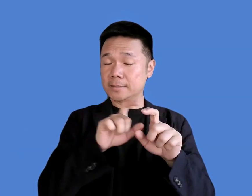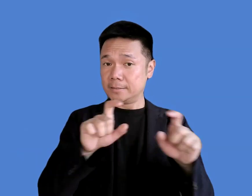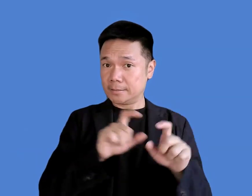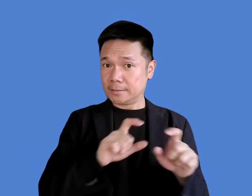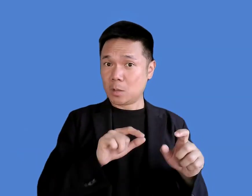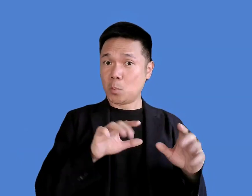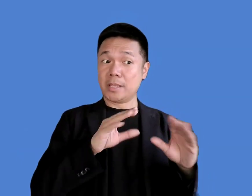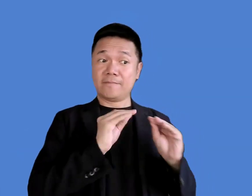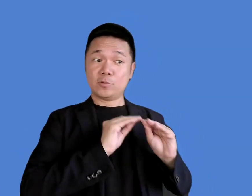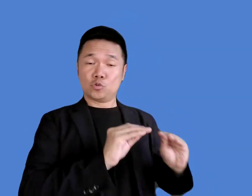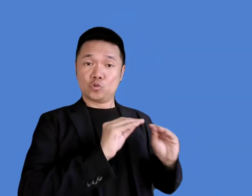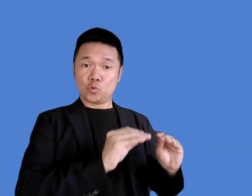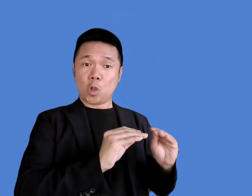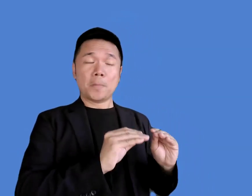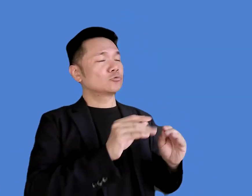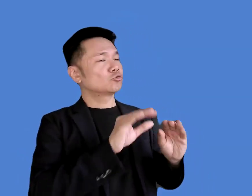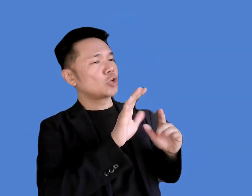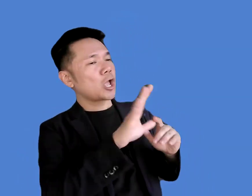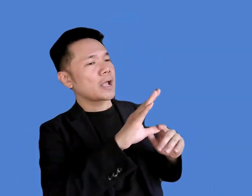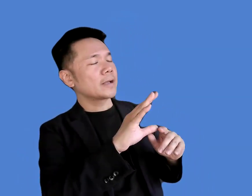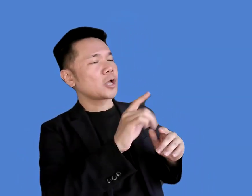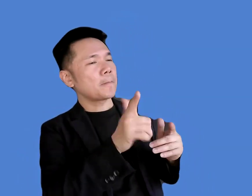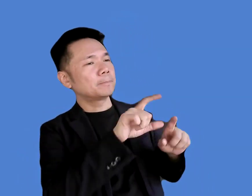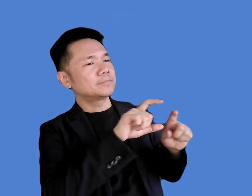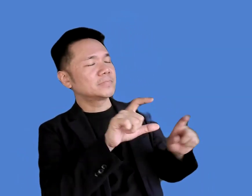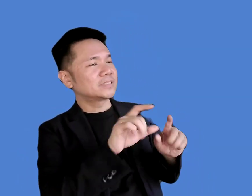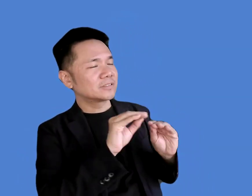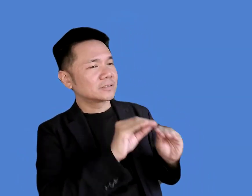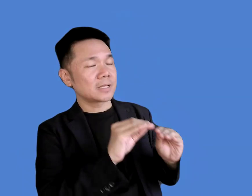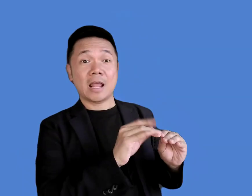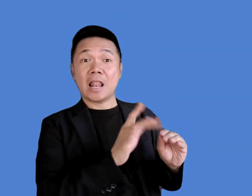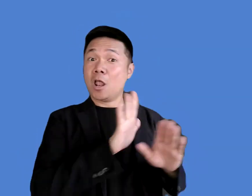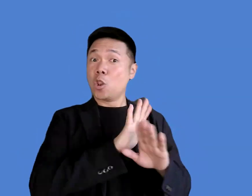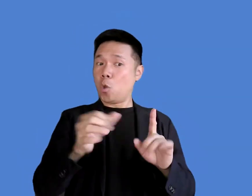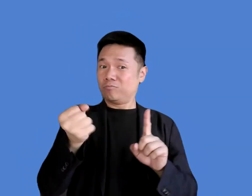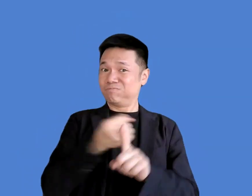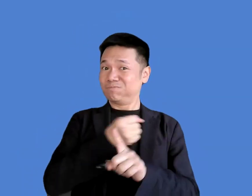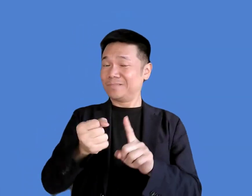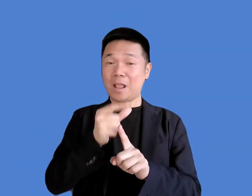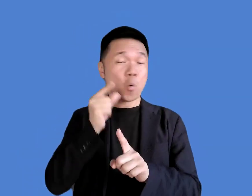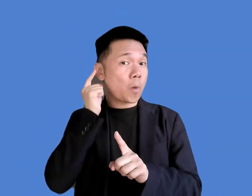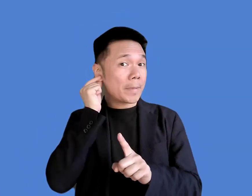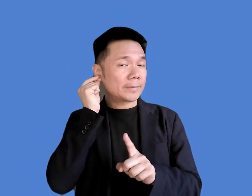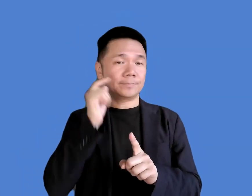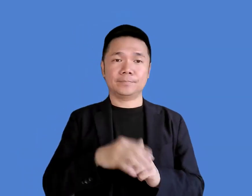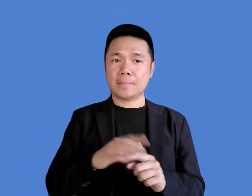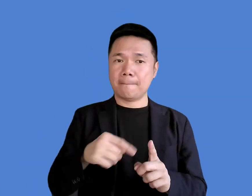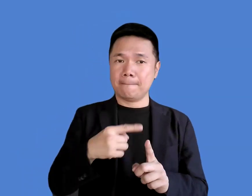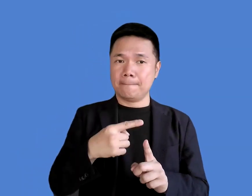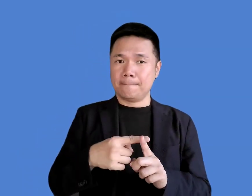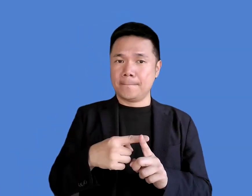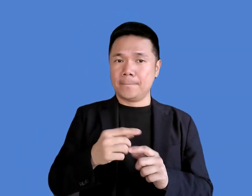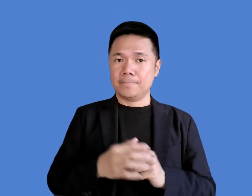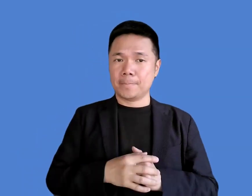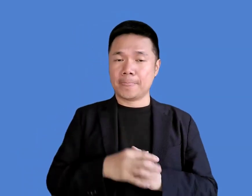corporate training and working with them on things like anti-harassment and working with them on how we can work on